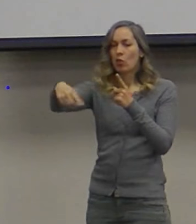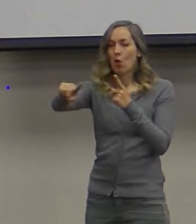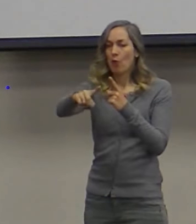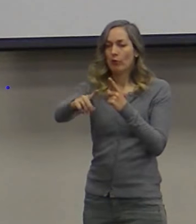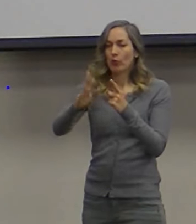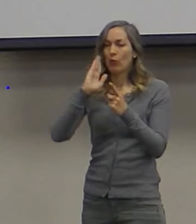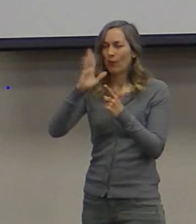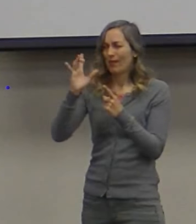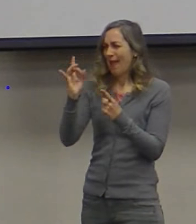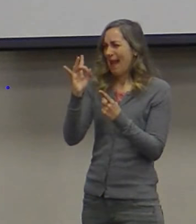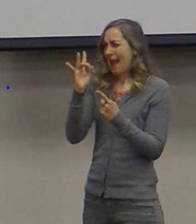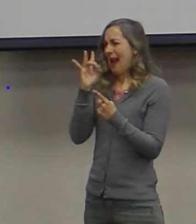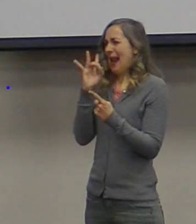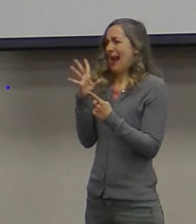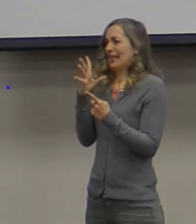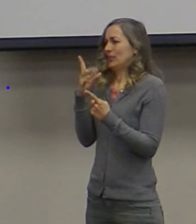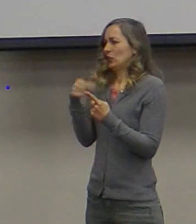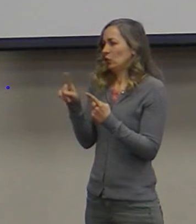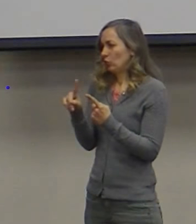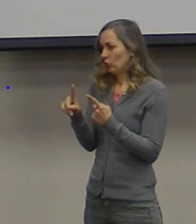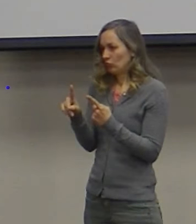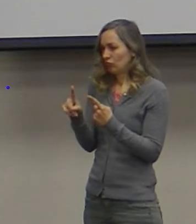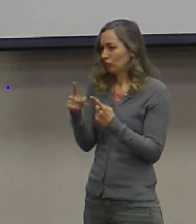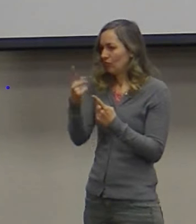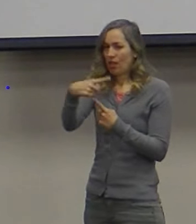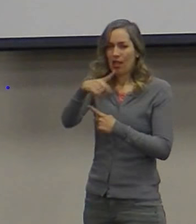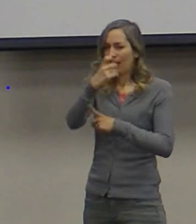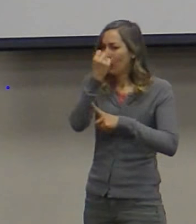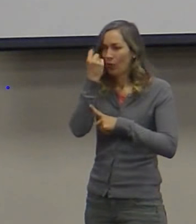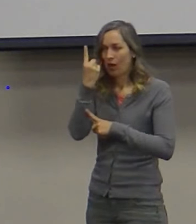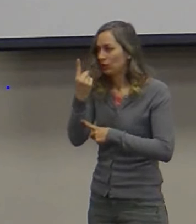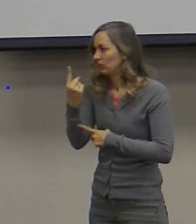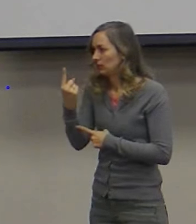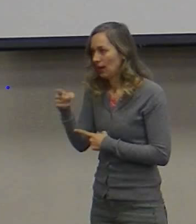you, who don't understand you,